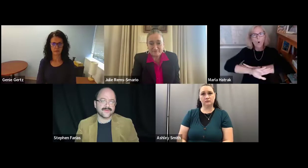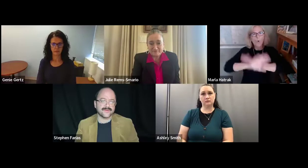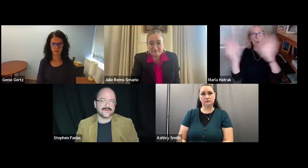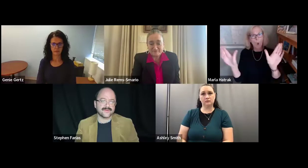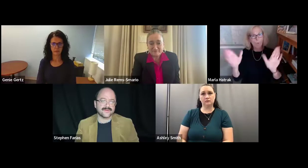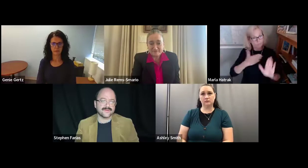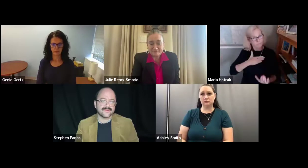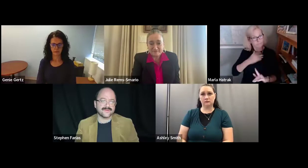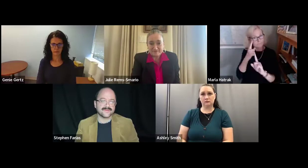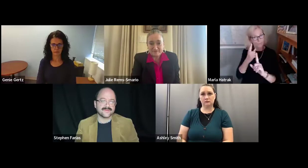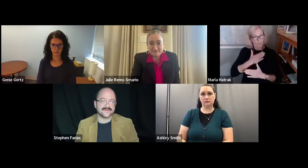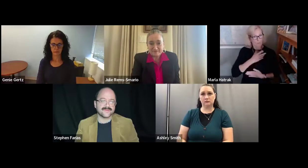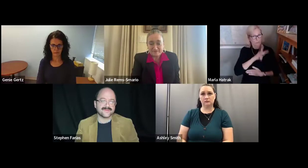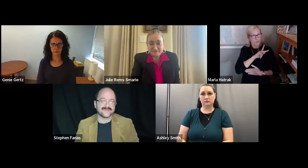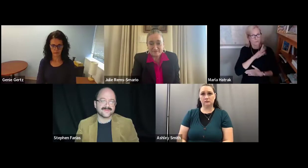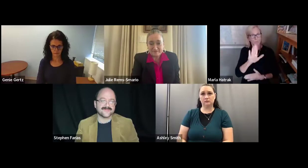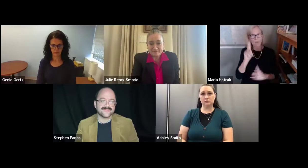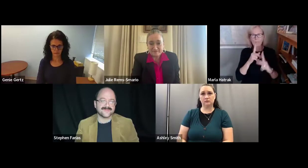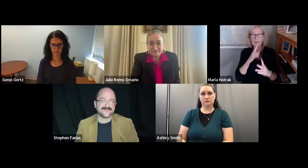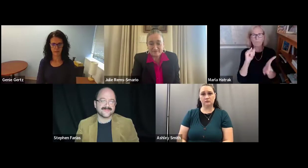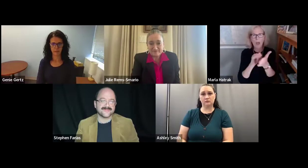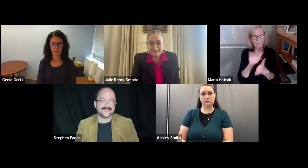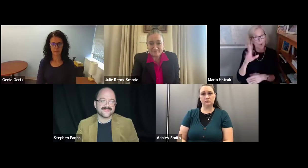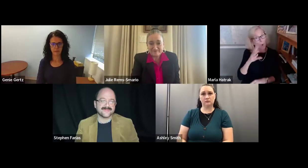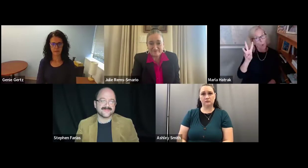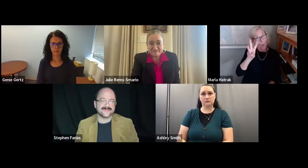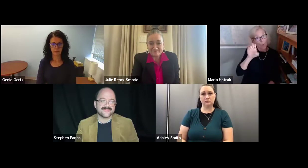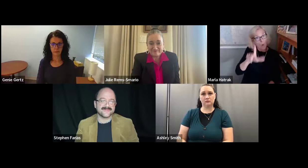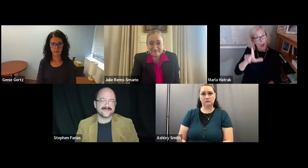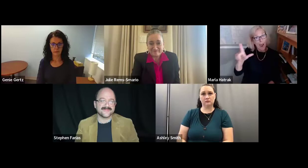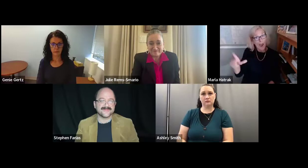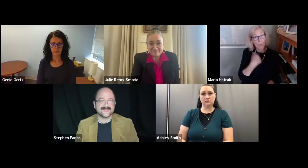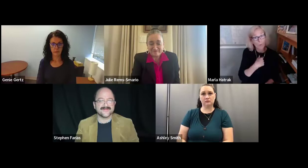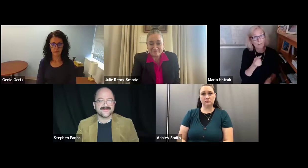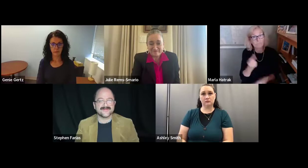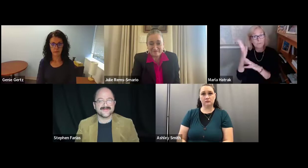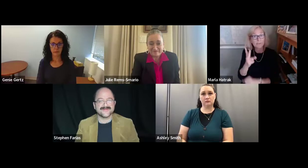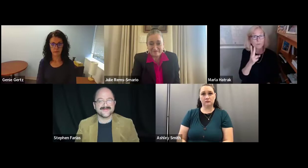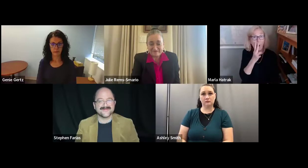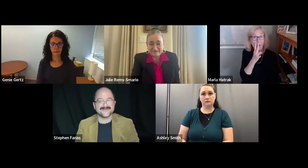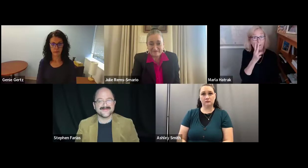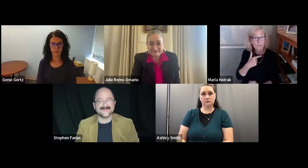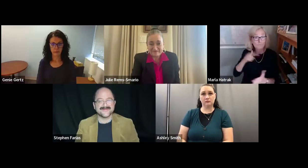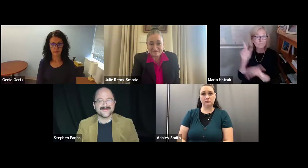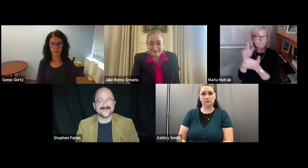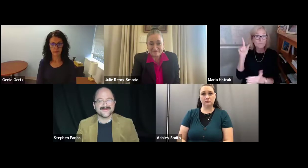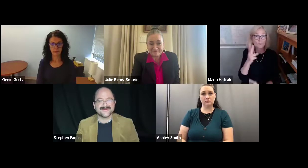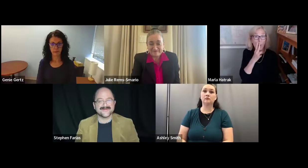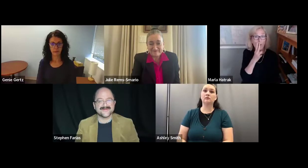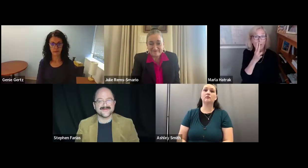an Eddie bill, and we don't want that. That would actually be my personal goal. But what I say in response to that, are